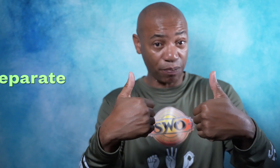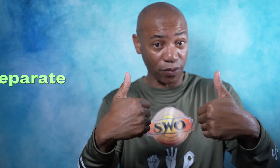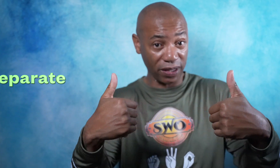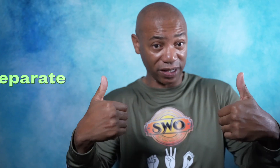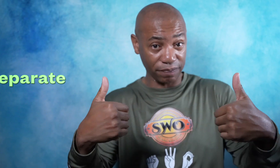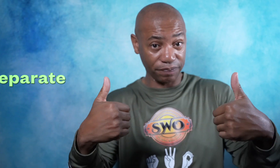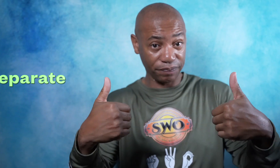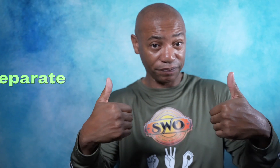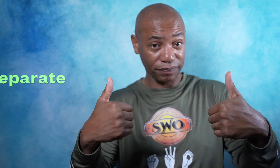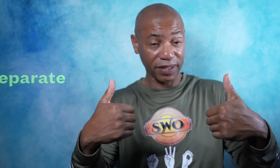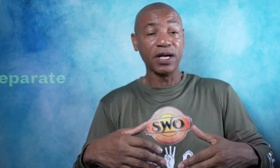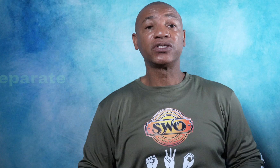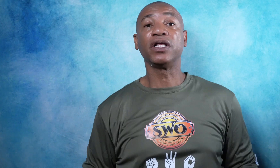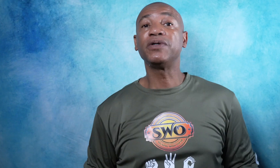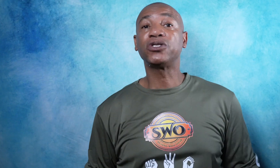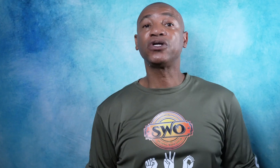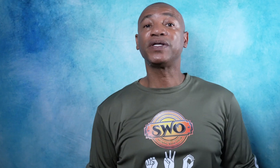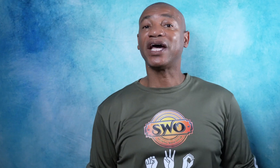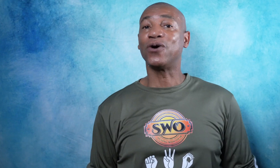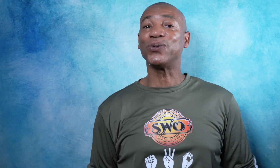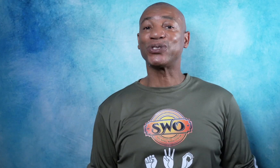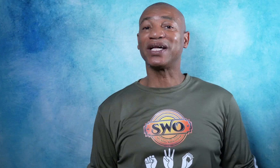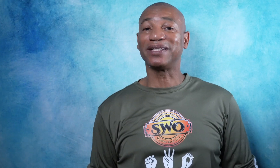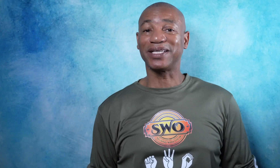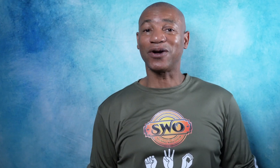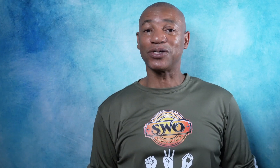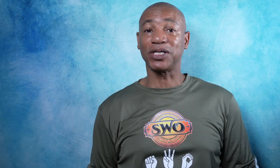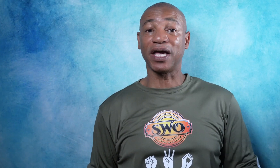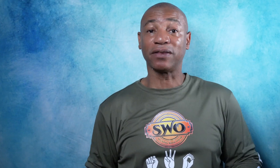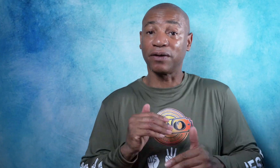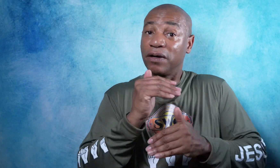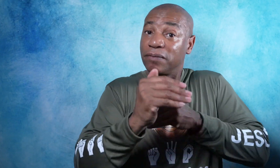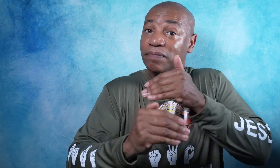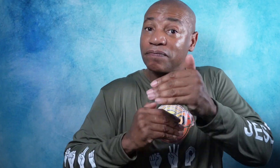separate them. So let me show you what that whole sign looks like all together.